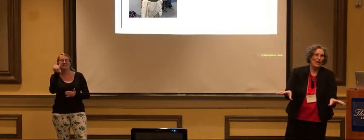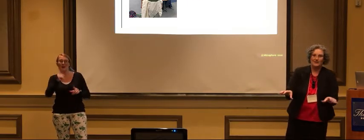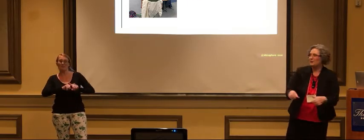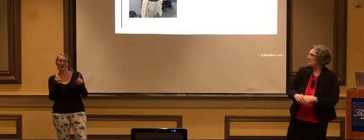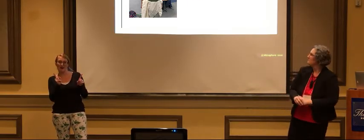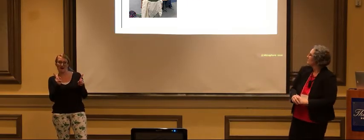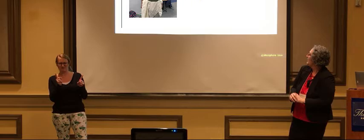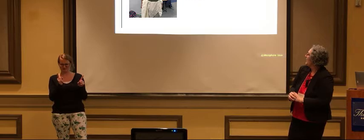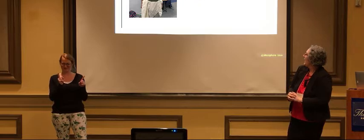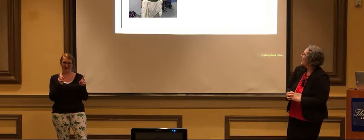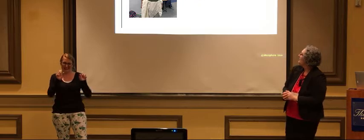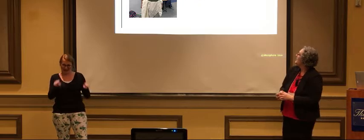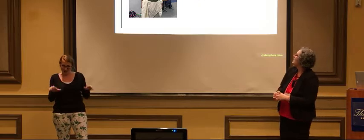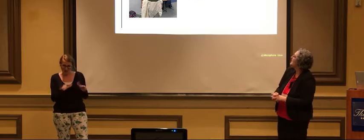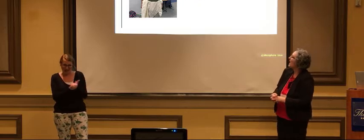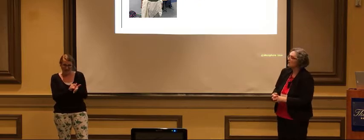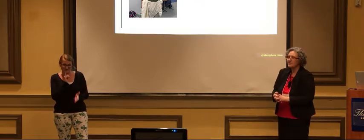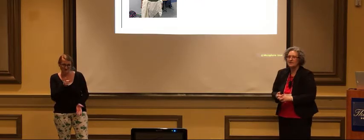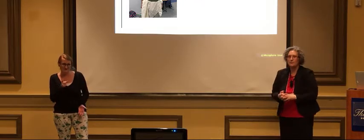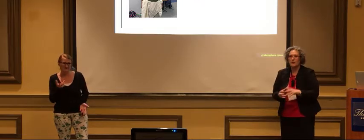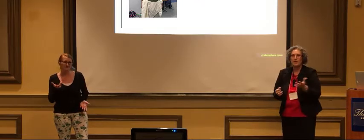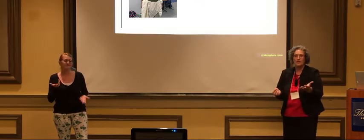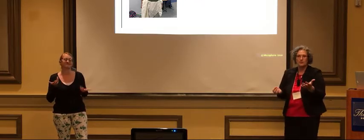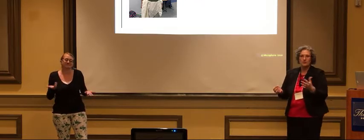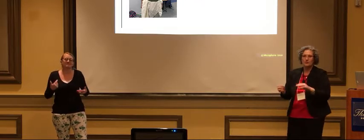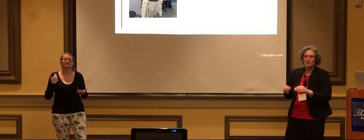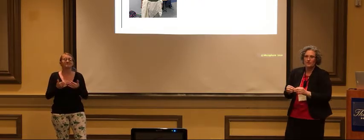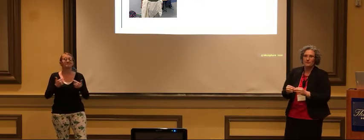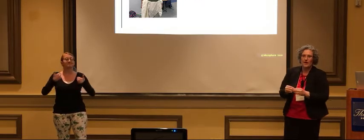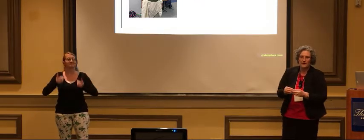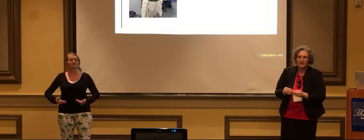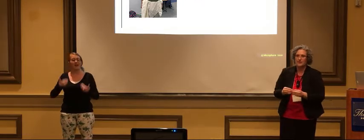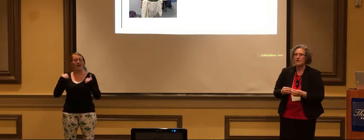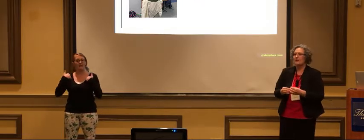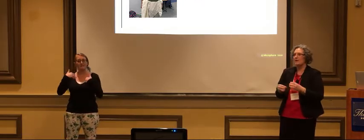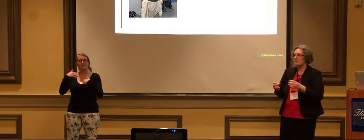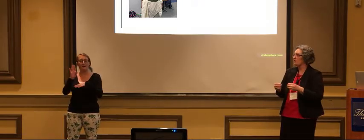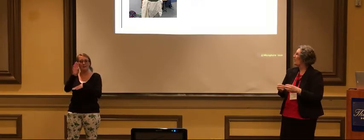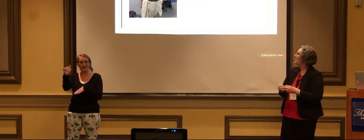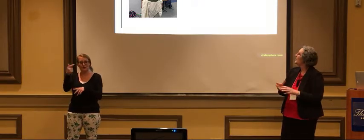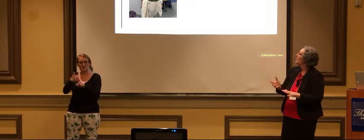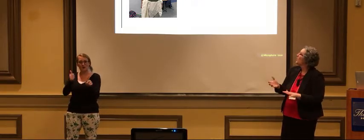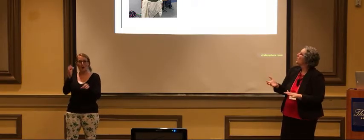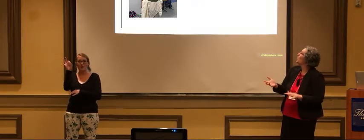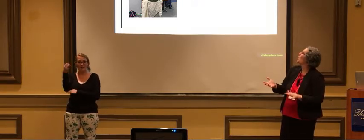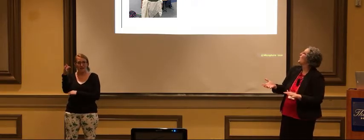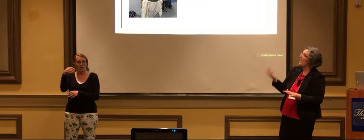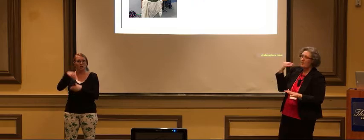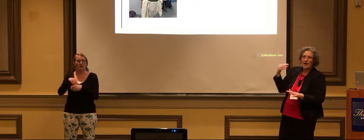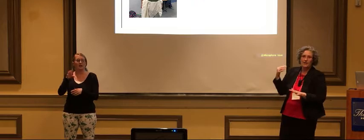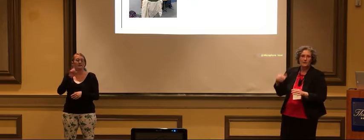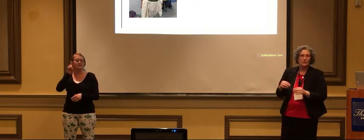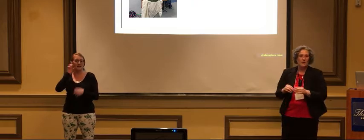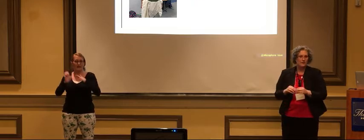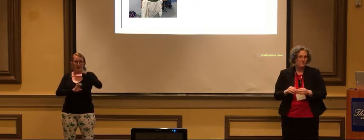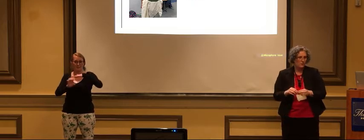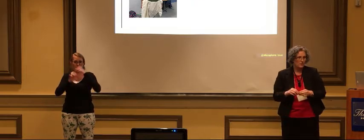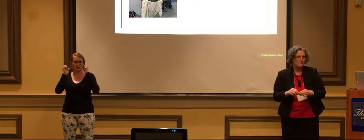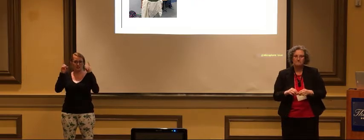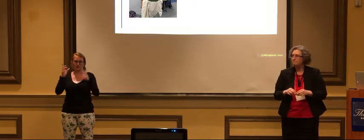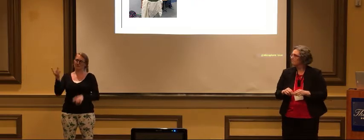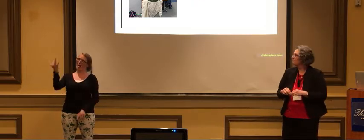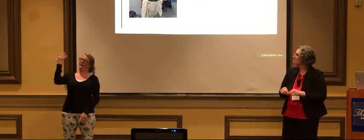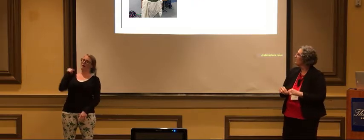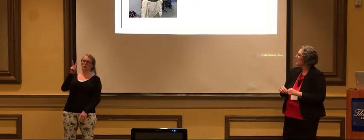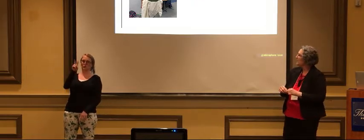is it practical? I received my bachelor's from Flagler and Deaf Ed Olympiad way back in